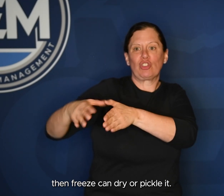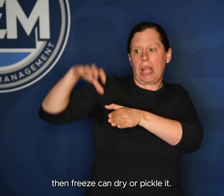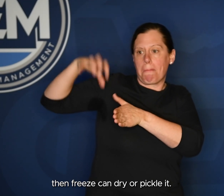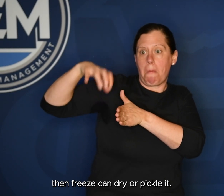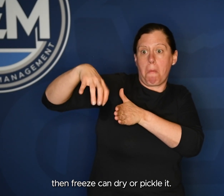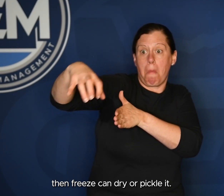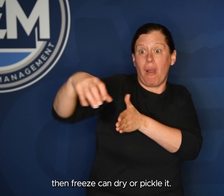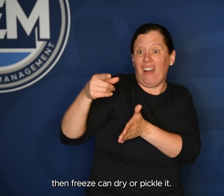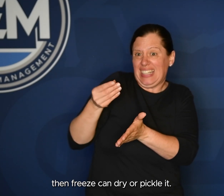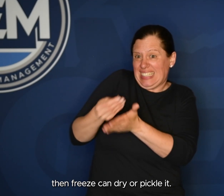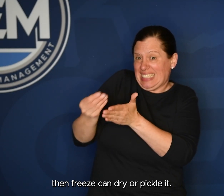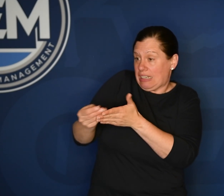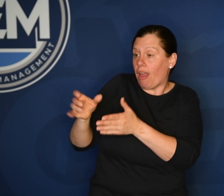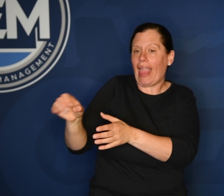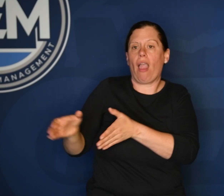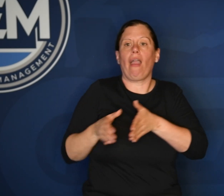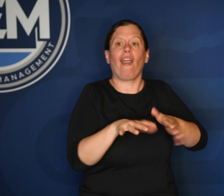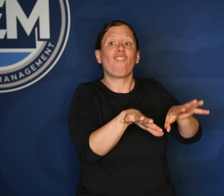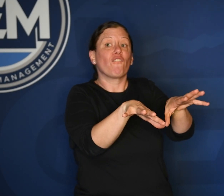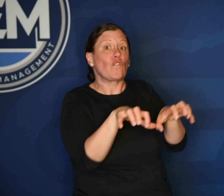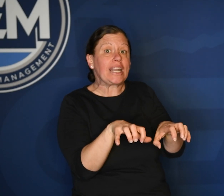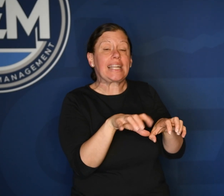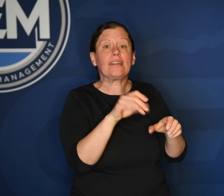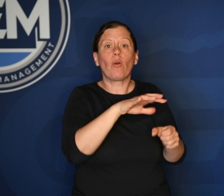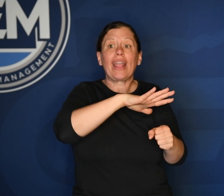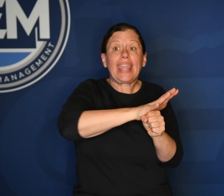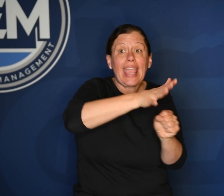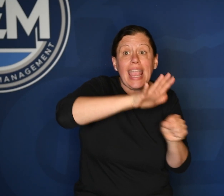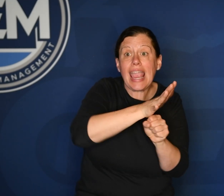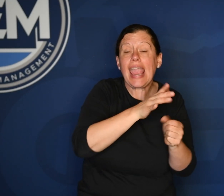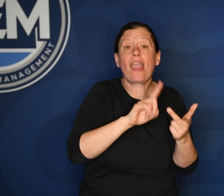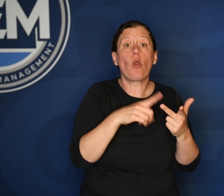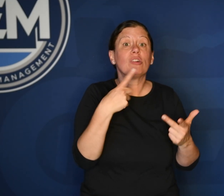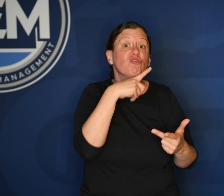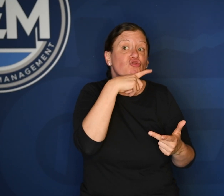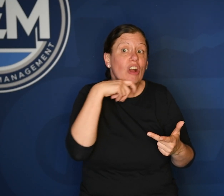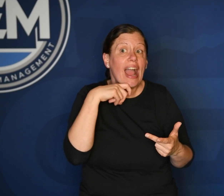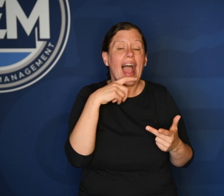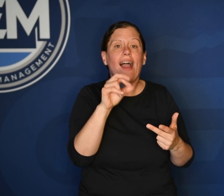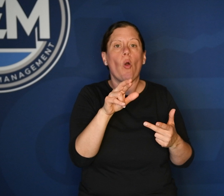dry, or pickle it.